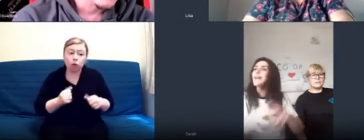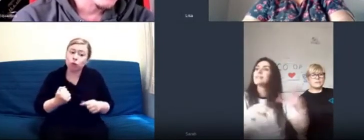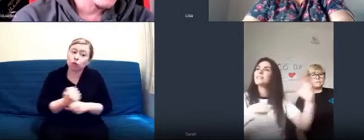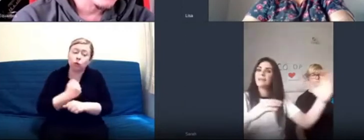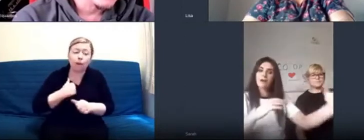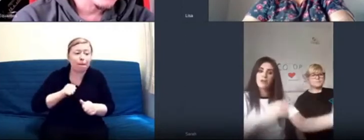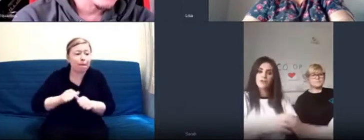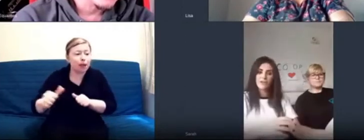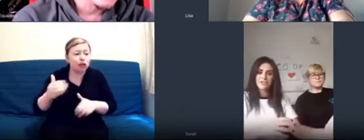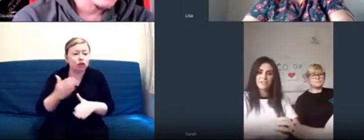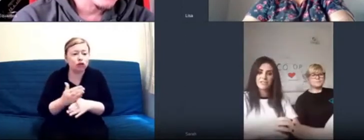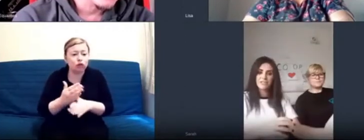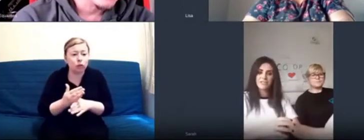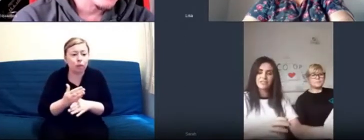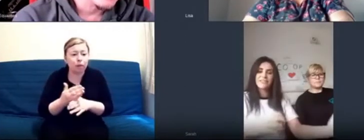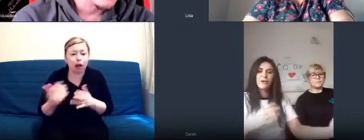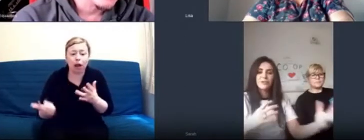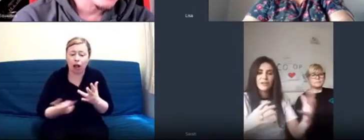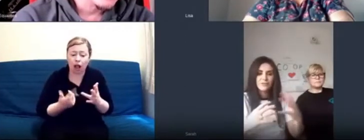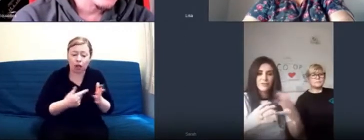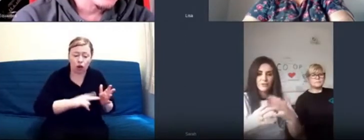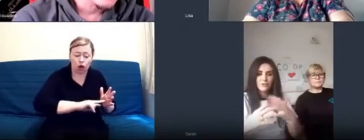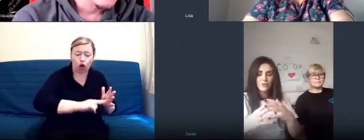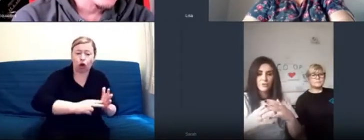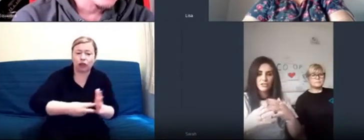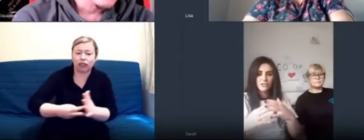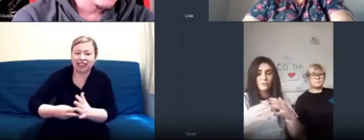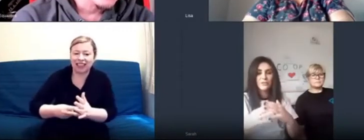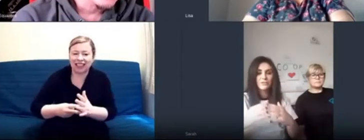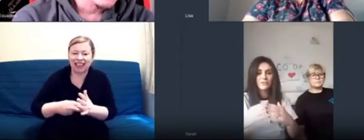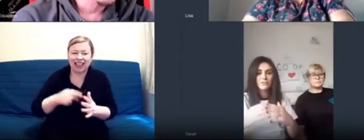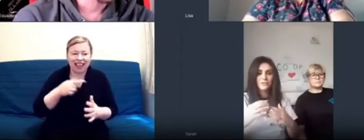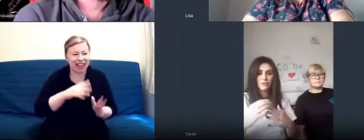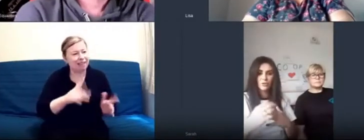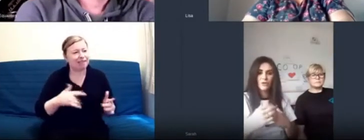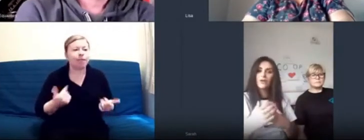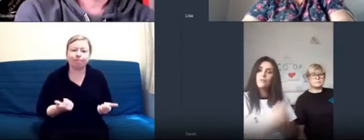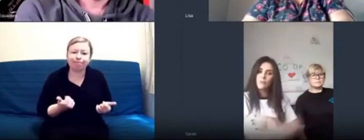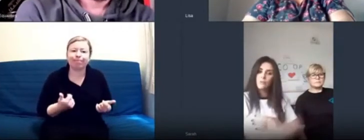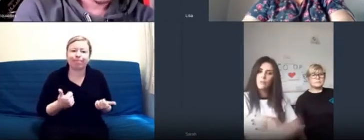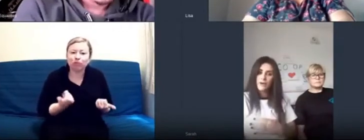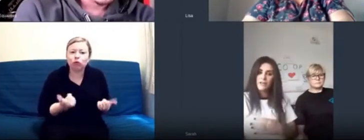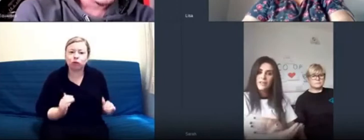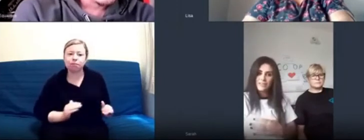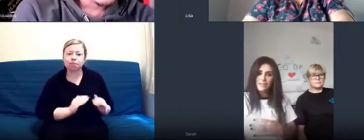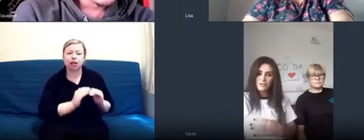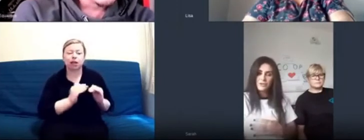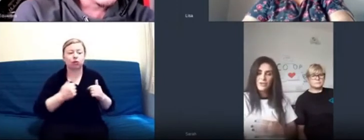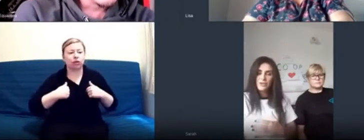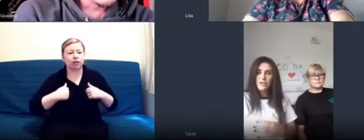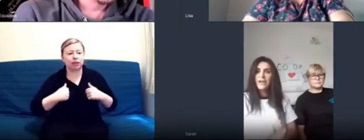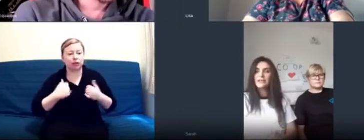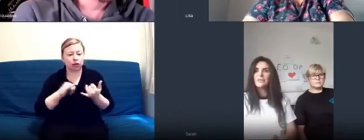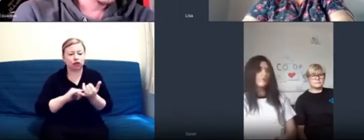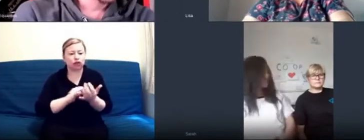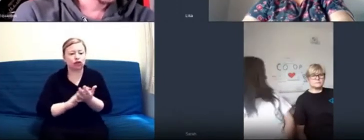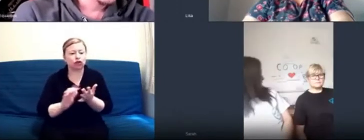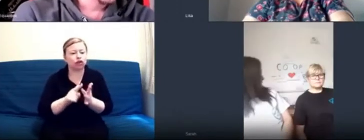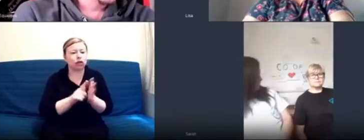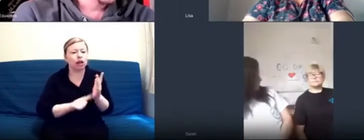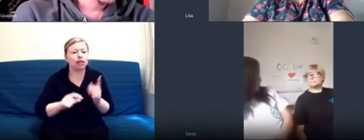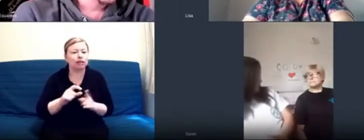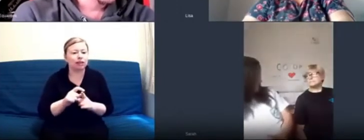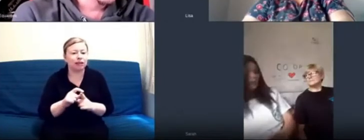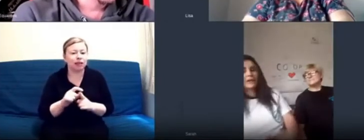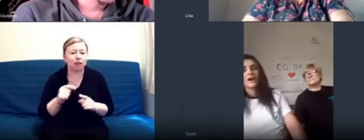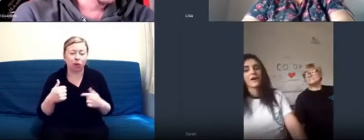possible, and other organisations, they also have to feel at home with Shield, and we have to feel at home with the work that they do. And we're very